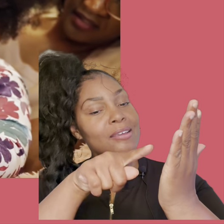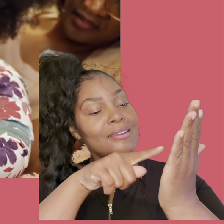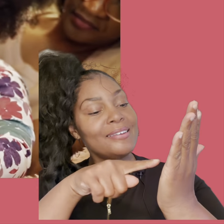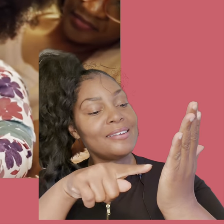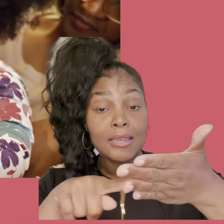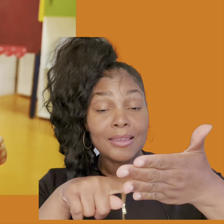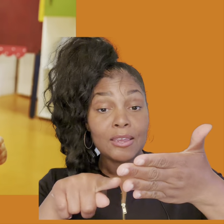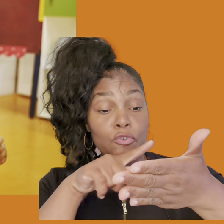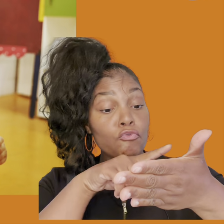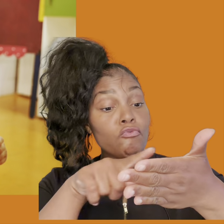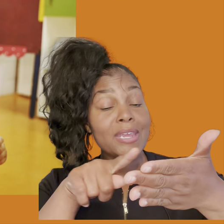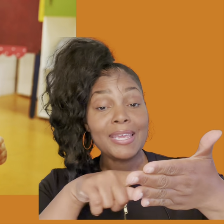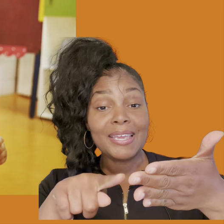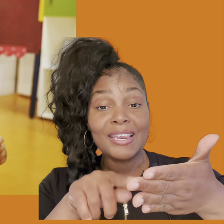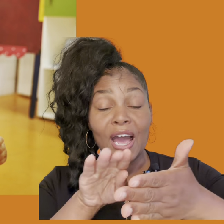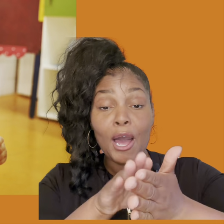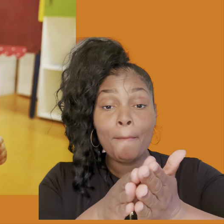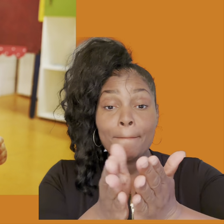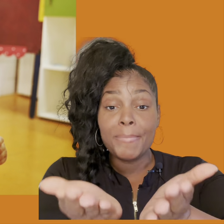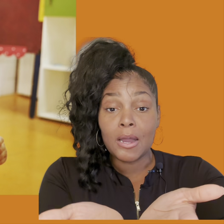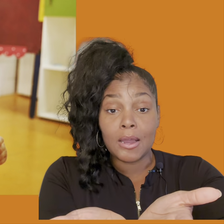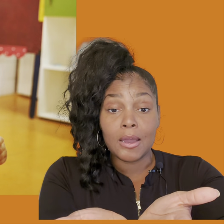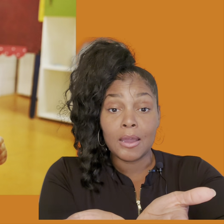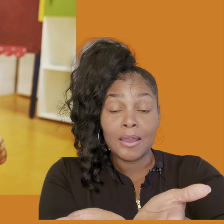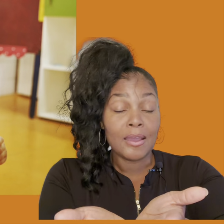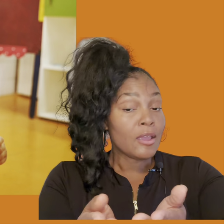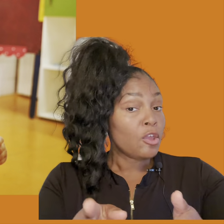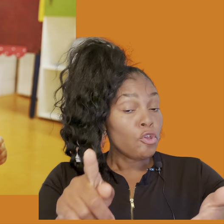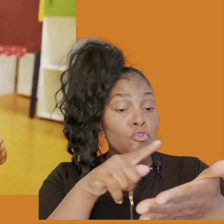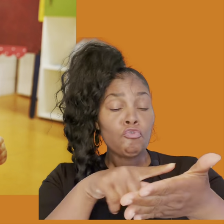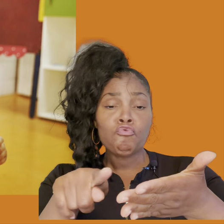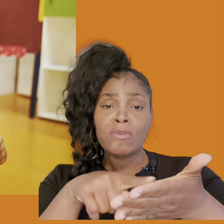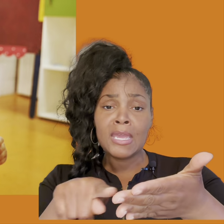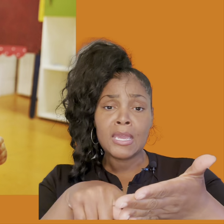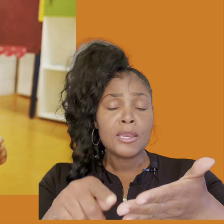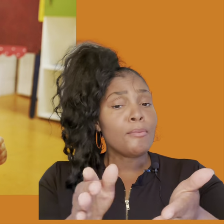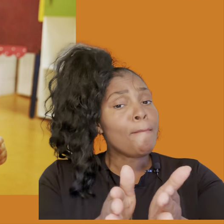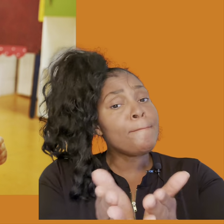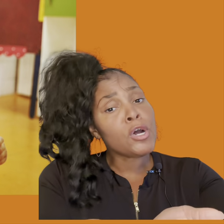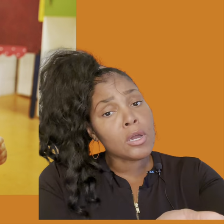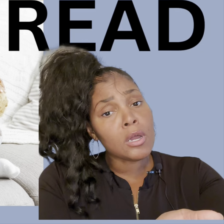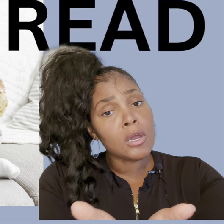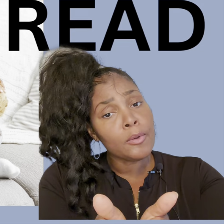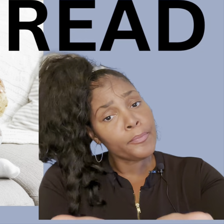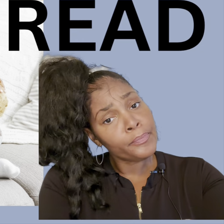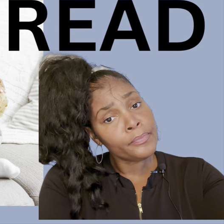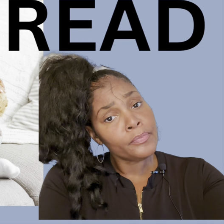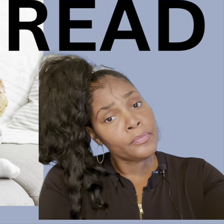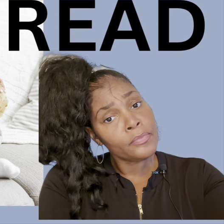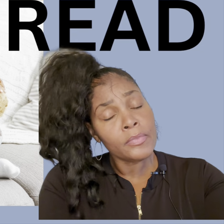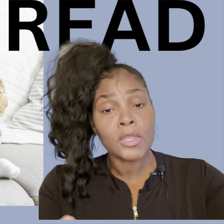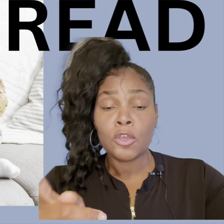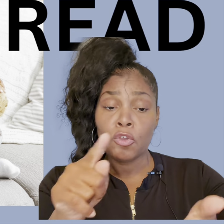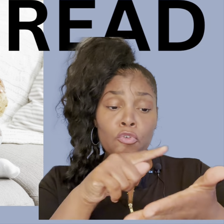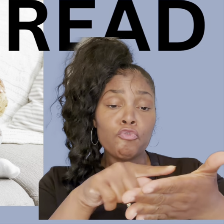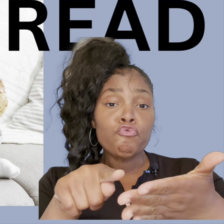Read. Read a book. Read book.